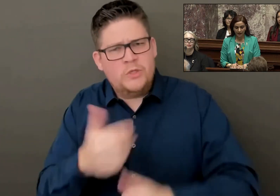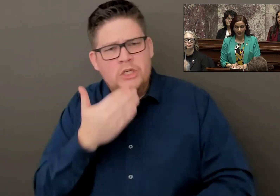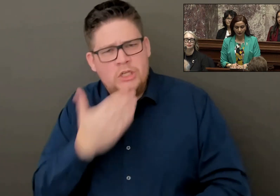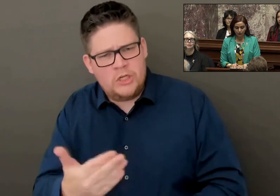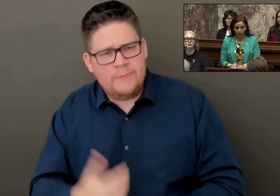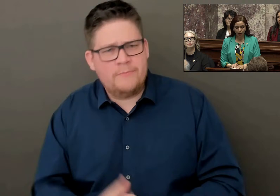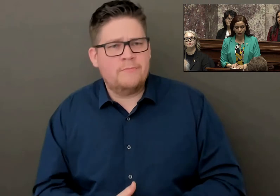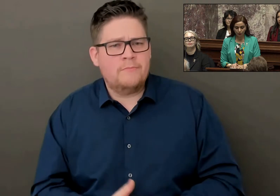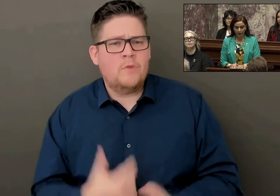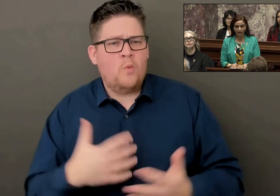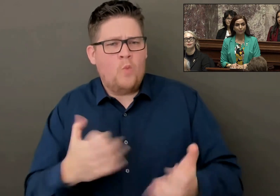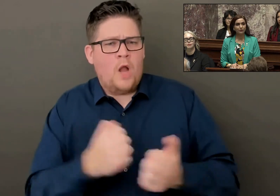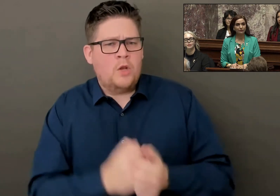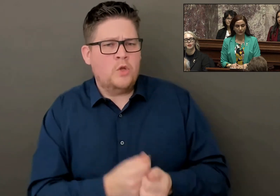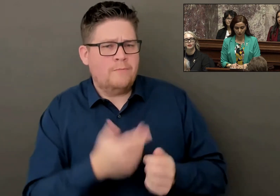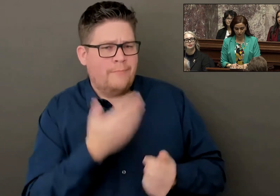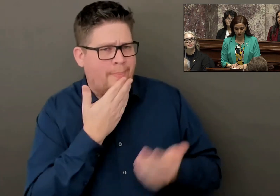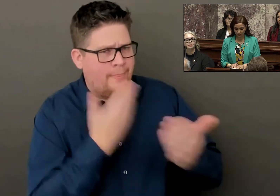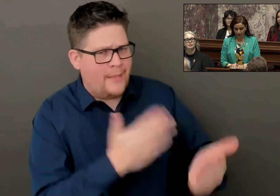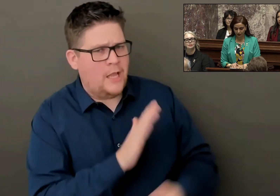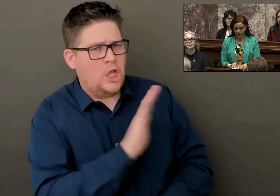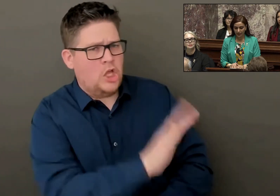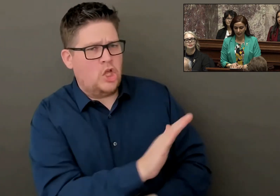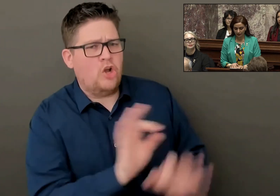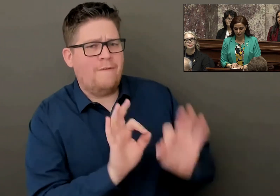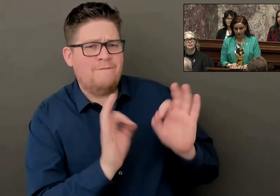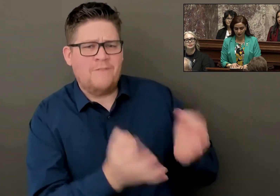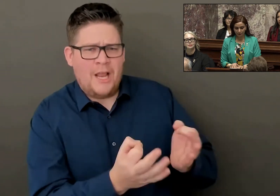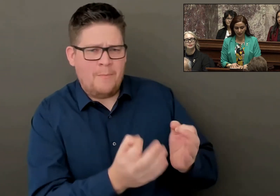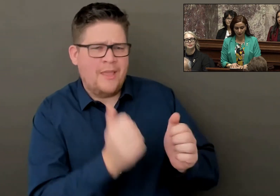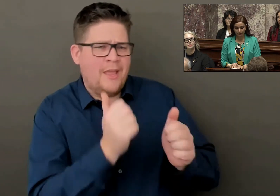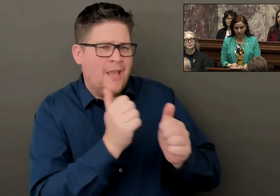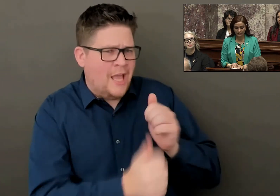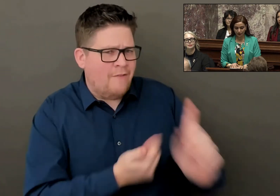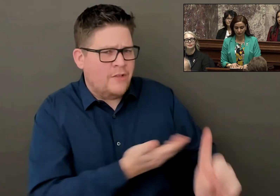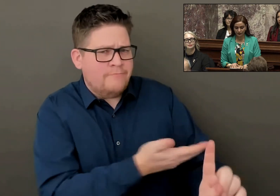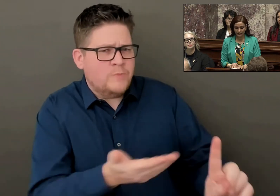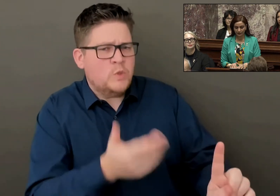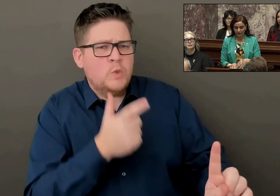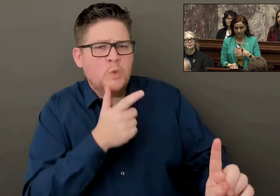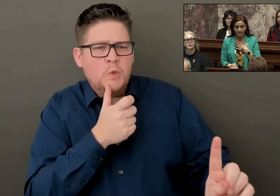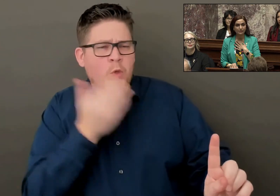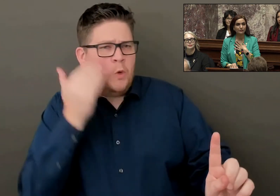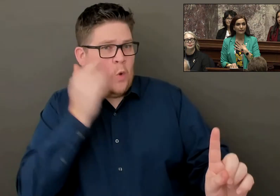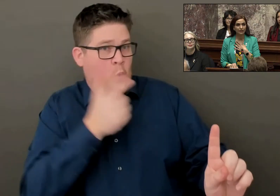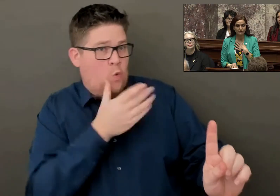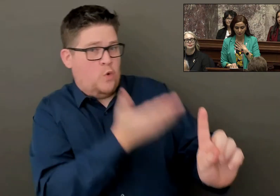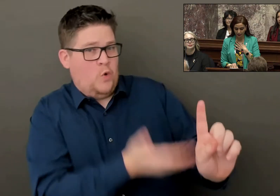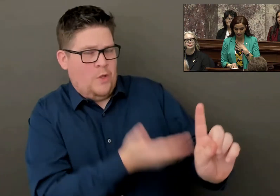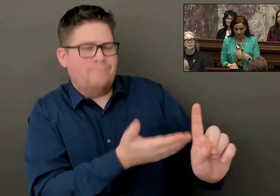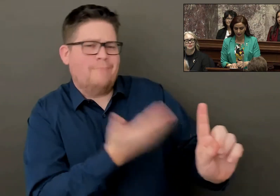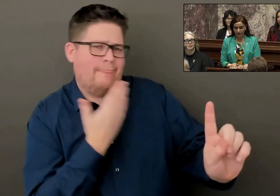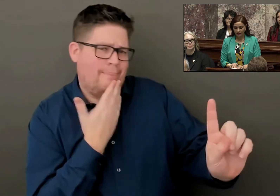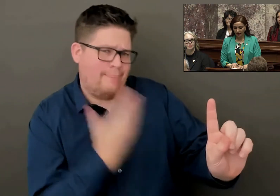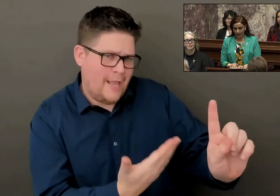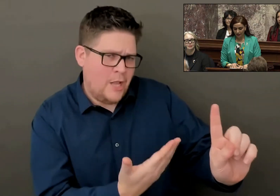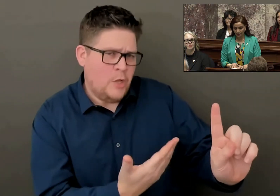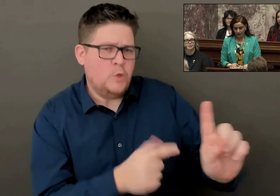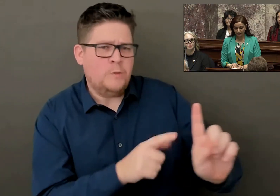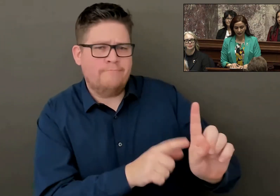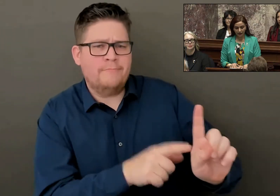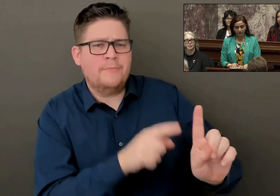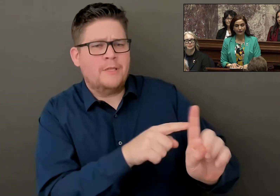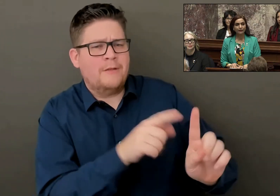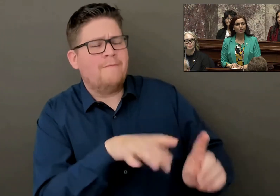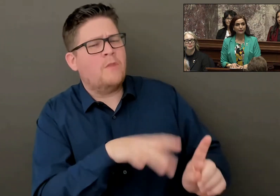family and to all who had the privilege of knowing her and loving her. May you find comfort in the legacy she leaves behind and